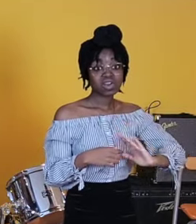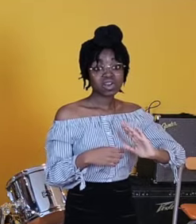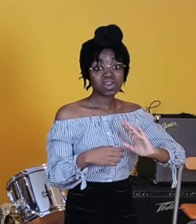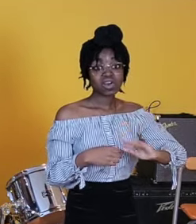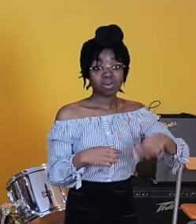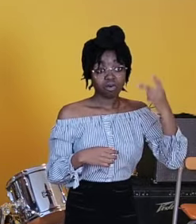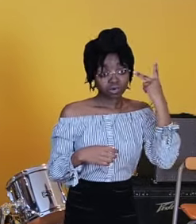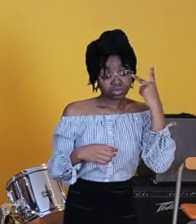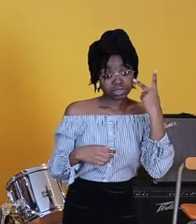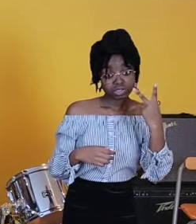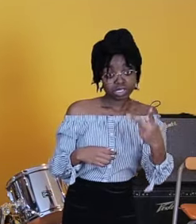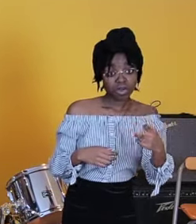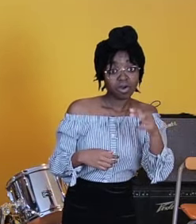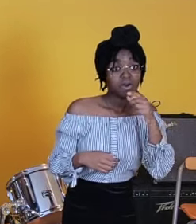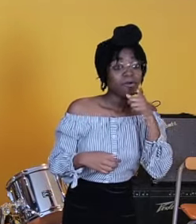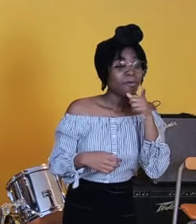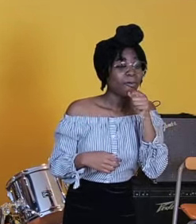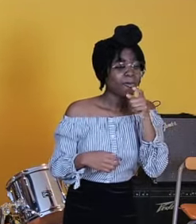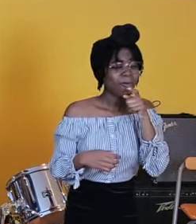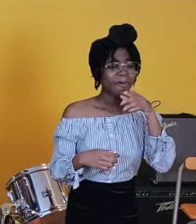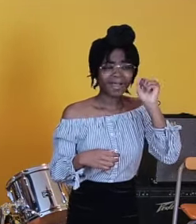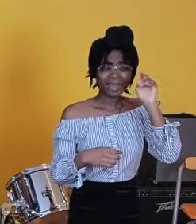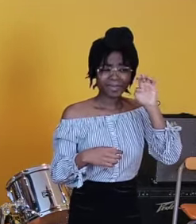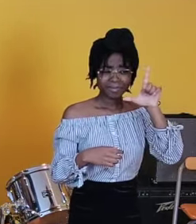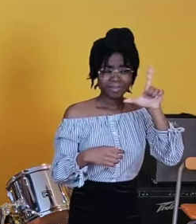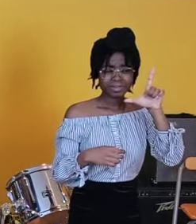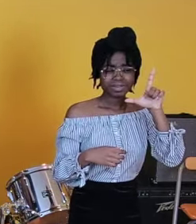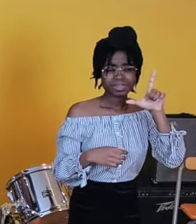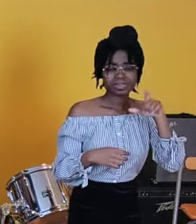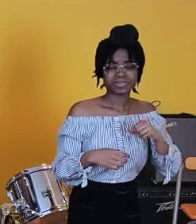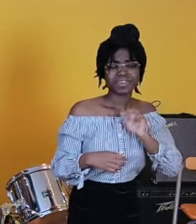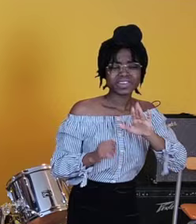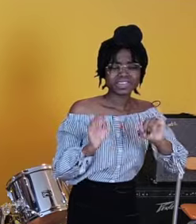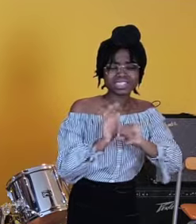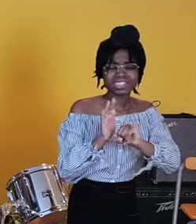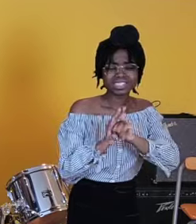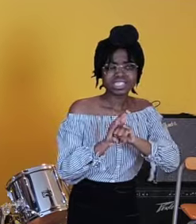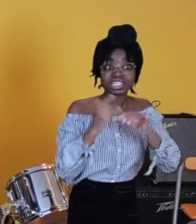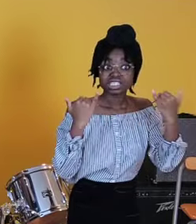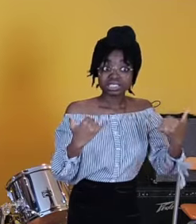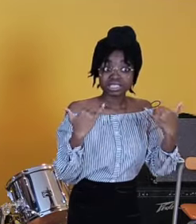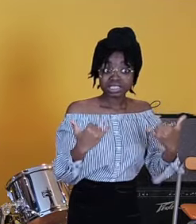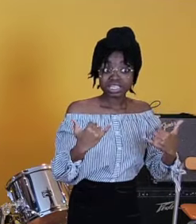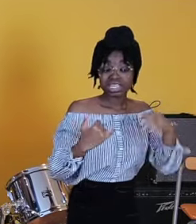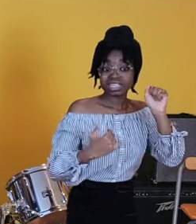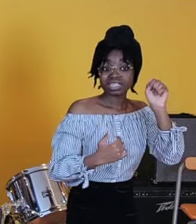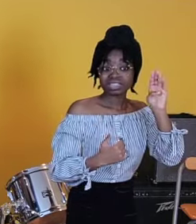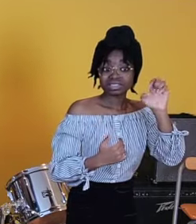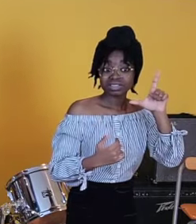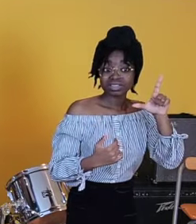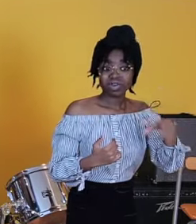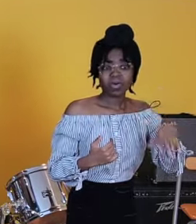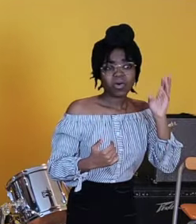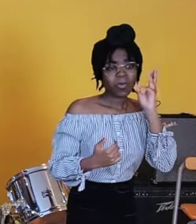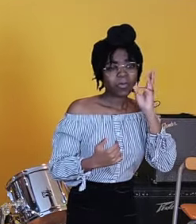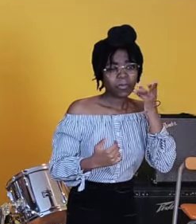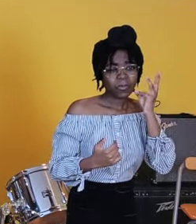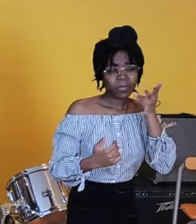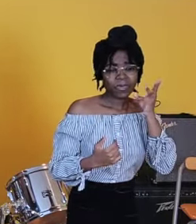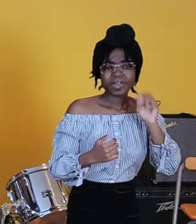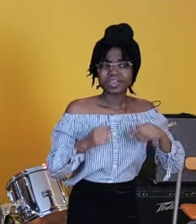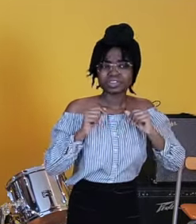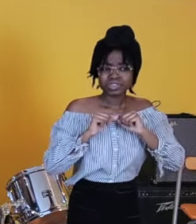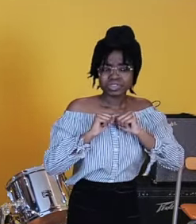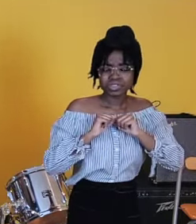Because God testified as to who Abel was, today Abel's testimony still resonates with you and with me. And you and I